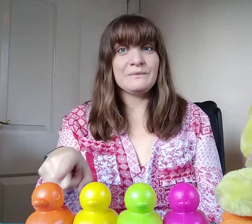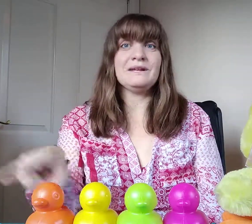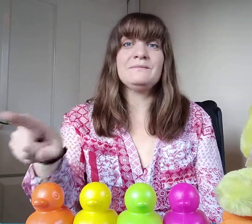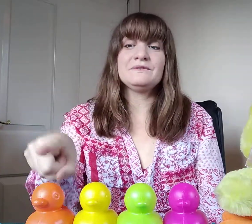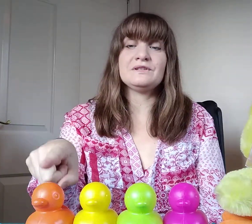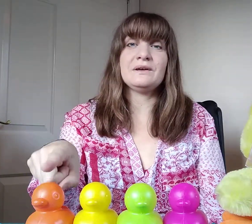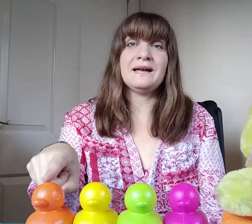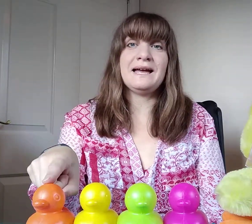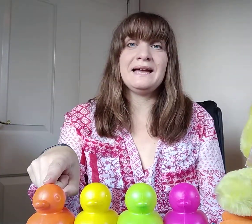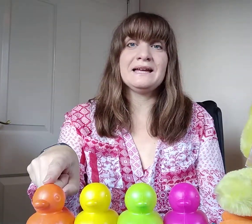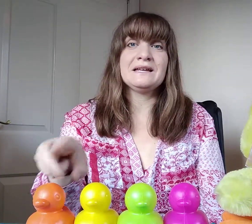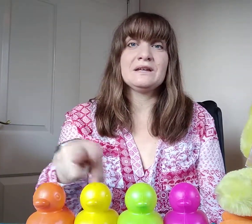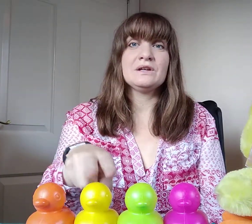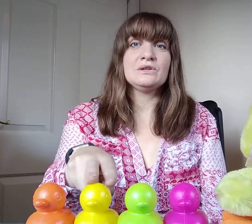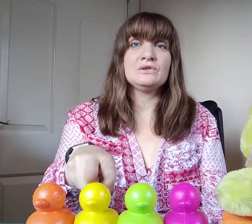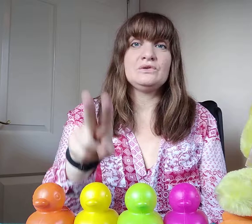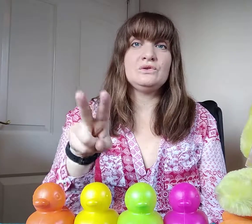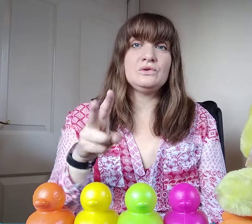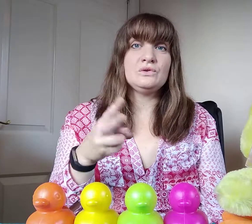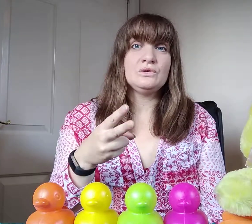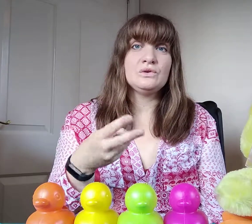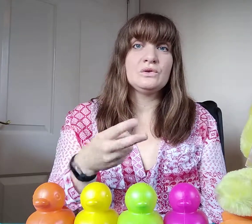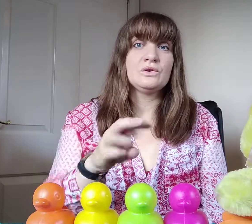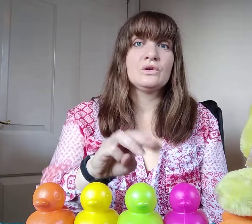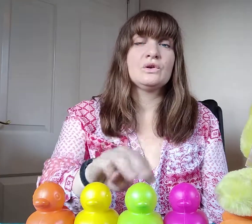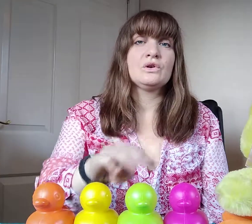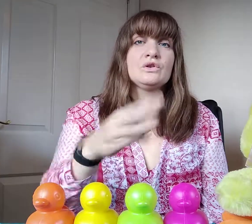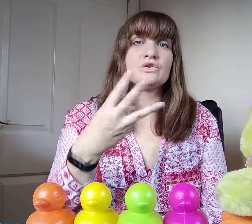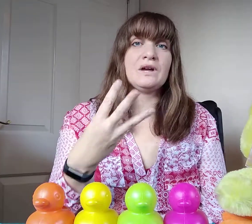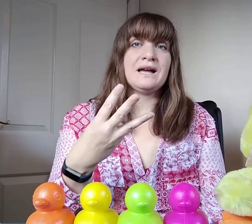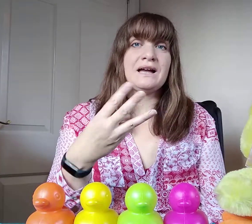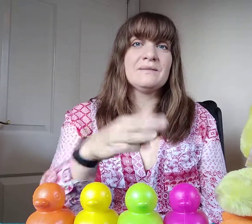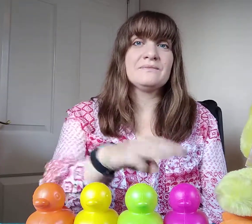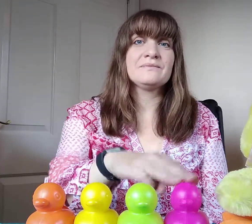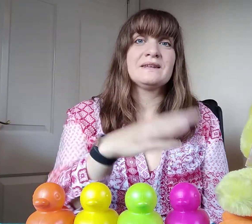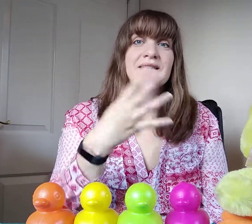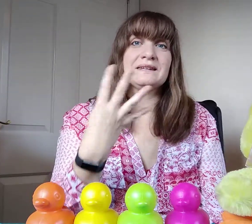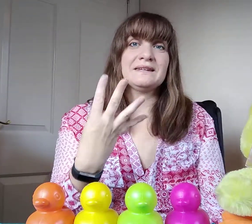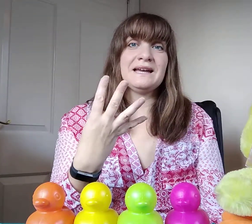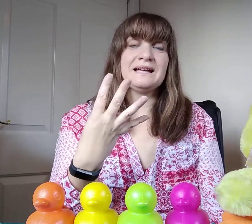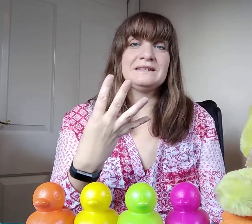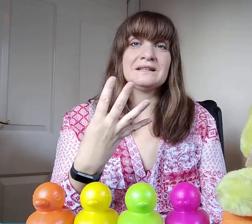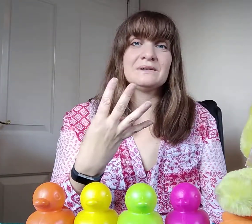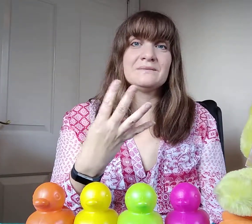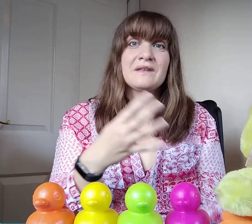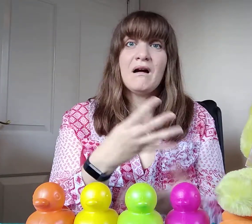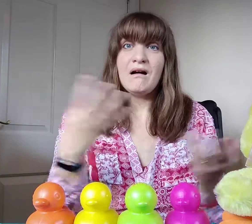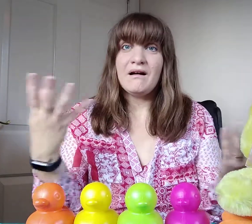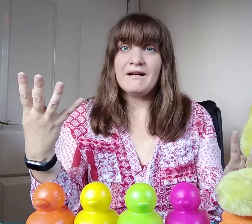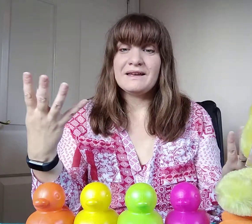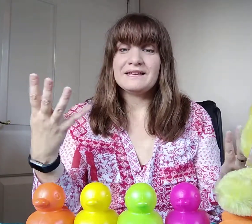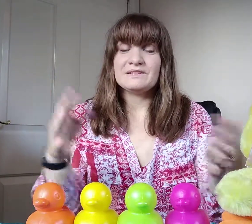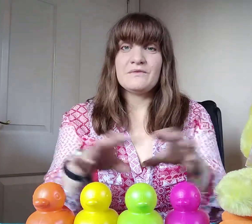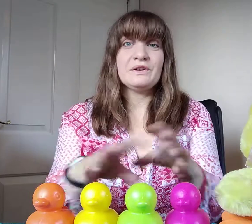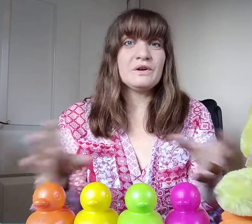them. So 1, 2, 3, 4. So we've only got